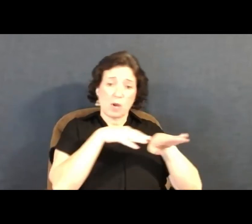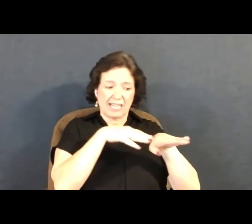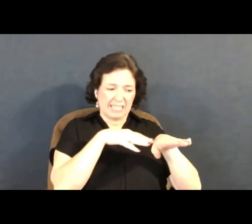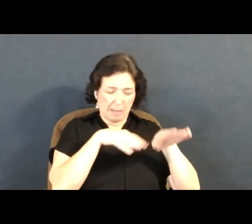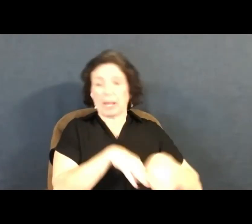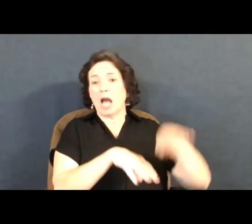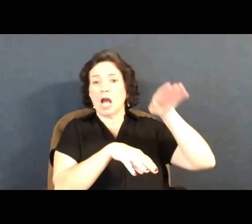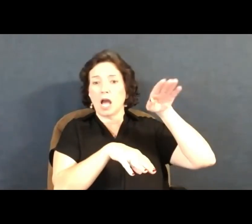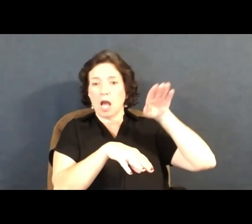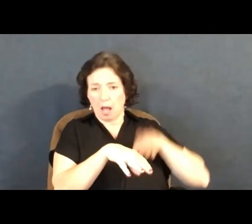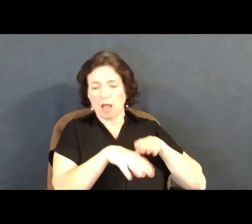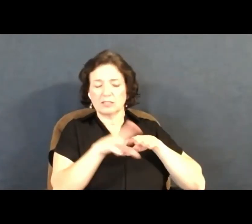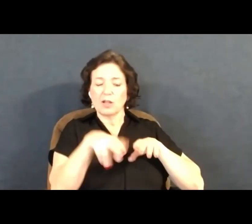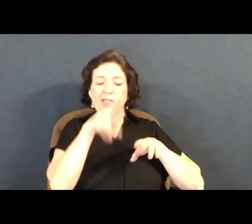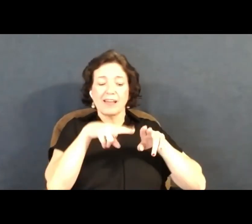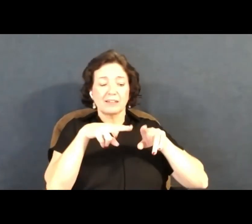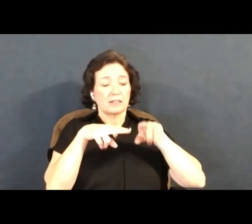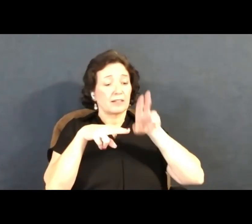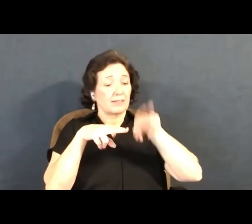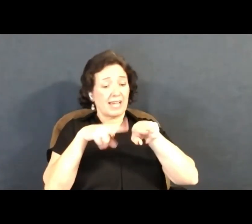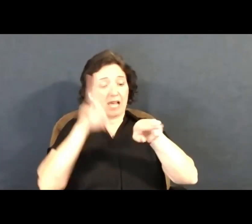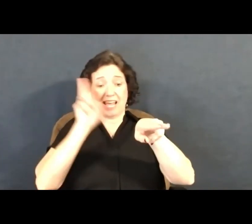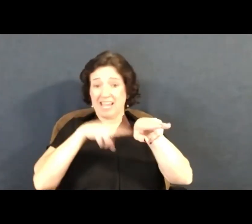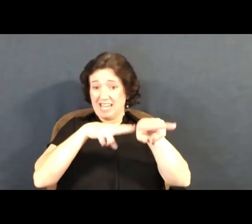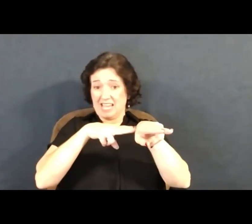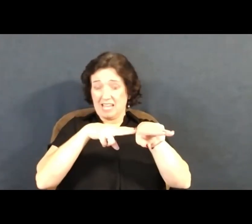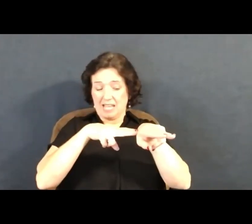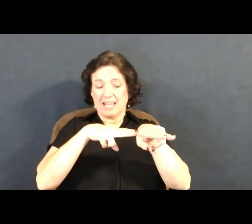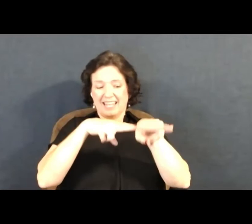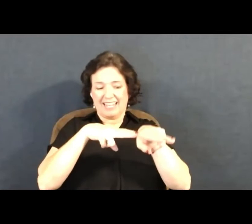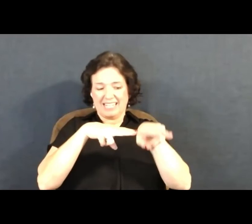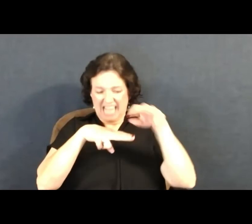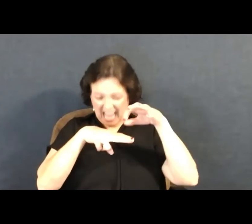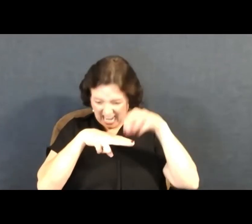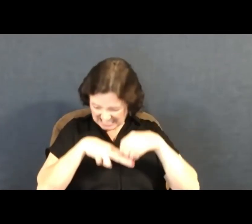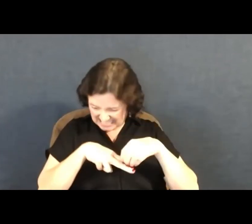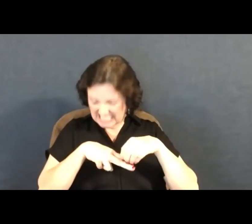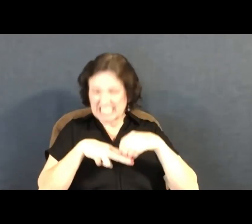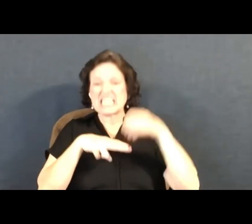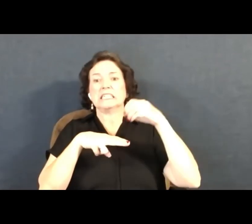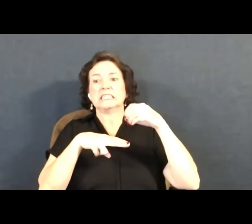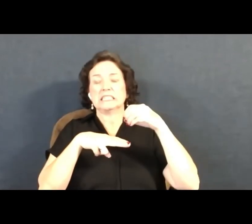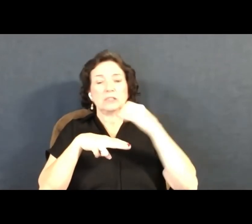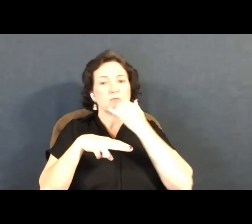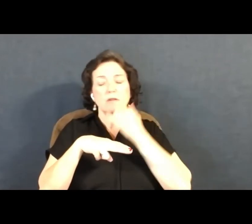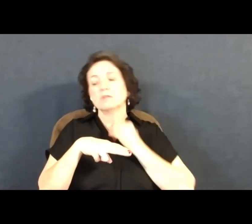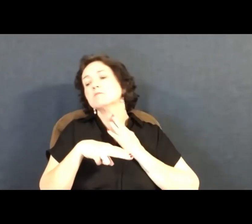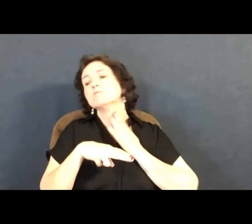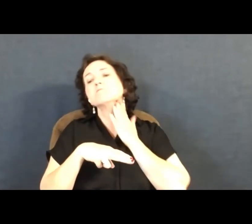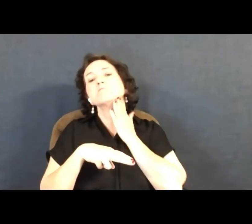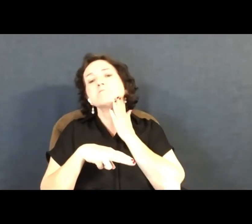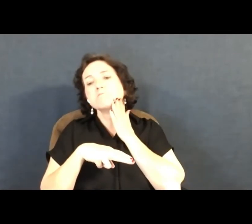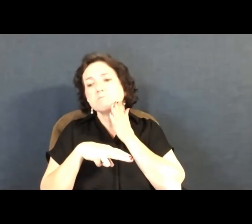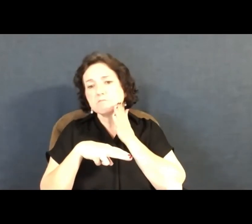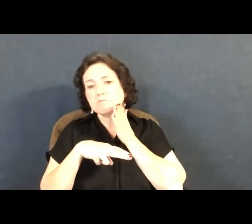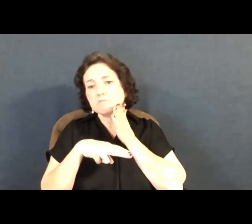up onto the tongue that was holding the first wagon to the second wagon, grabbed that pin. And as he did, he got his collar caught on that pin and slipped